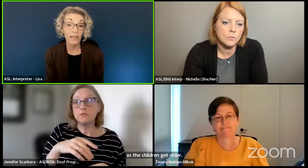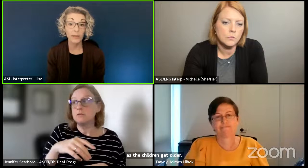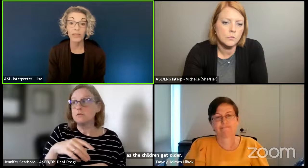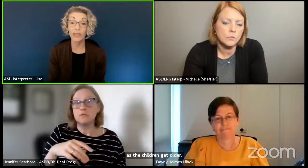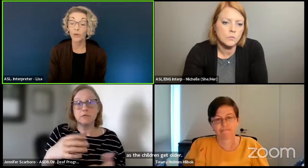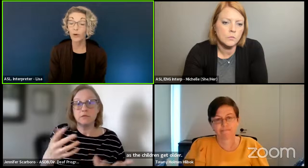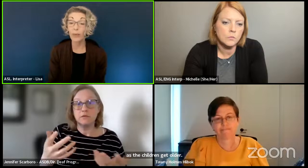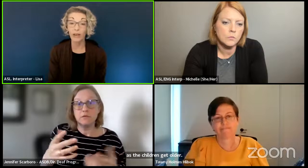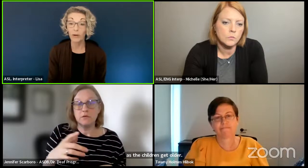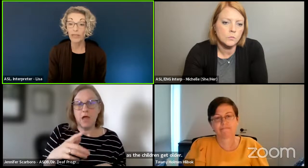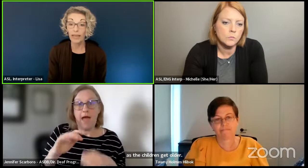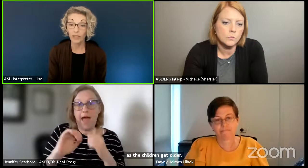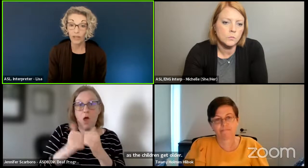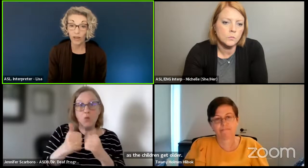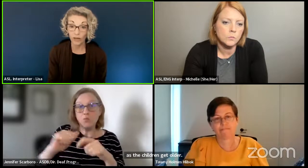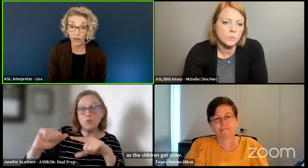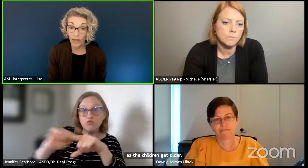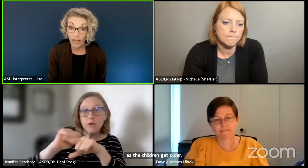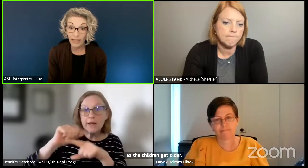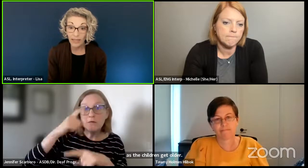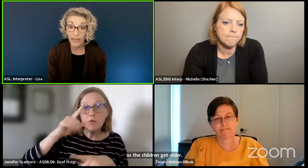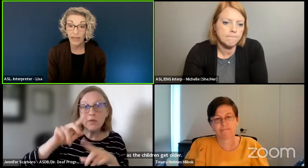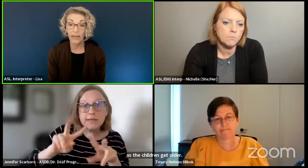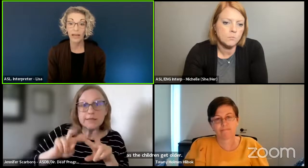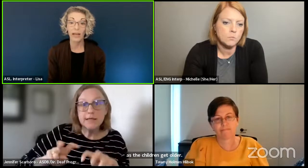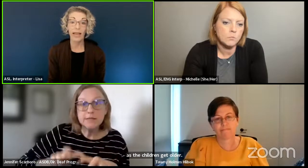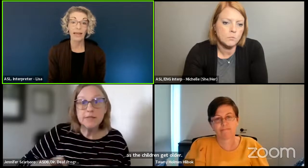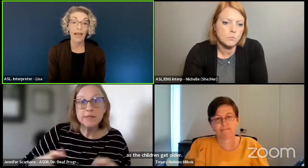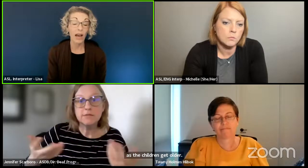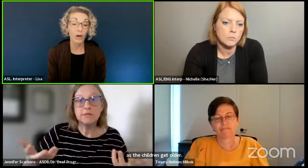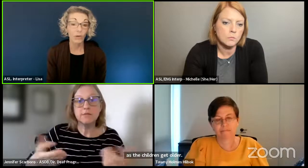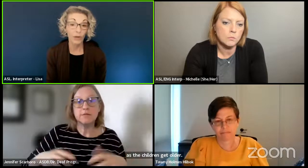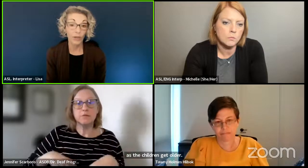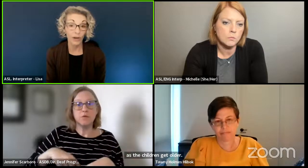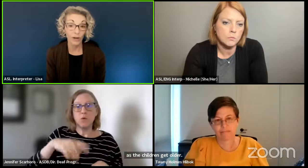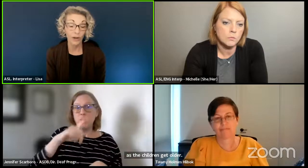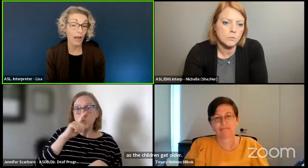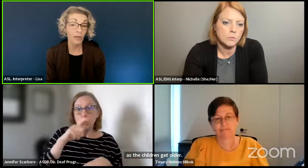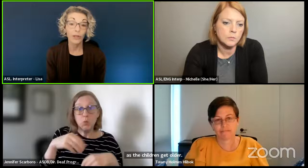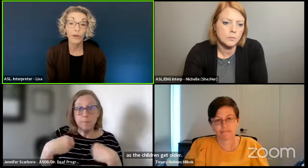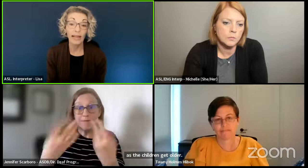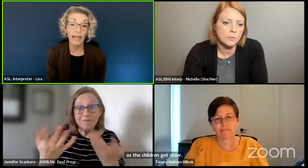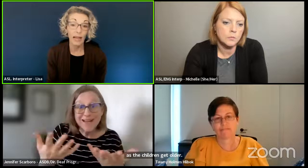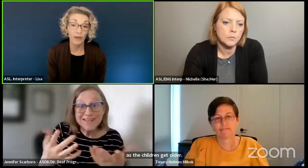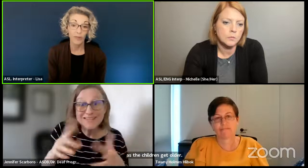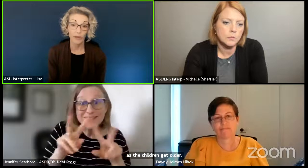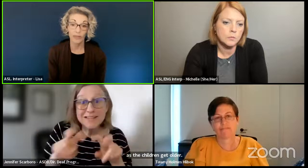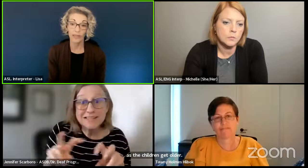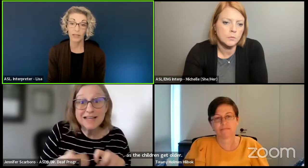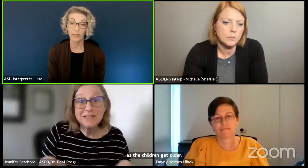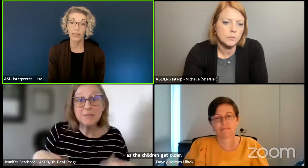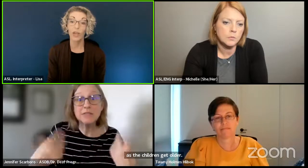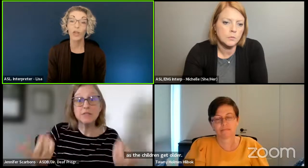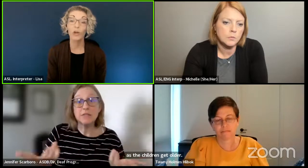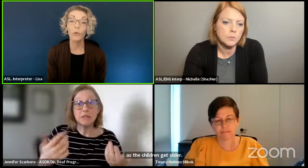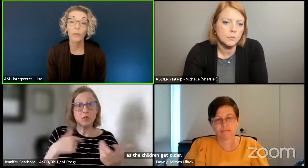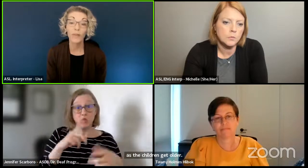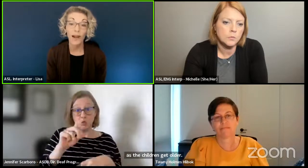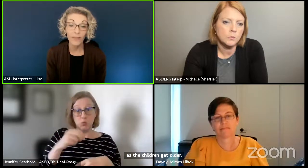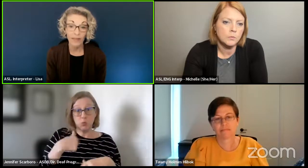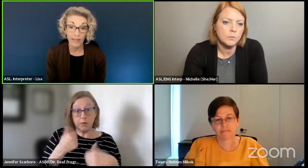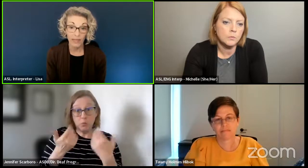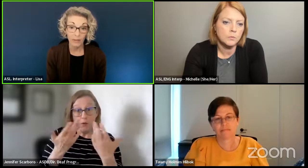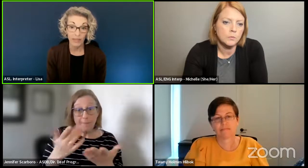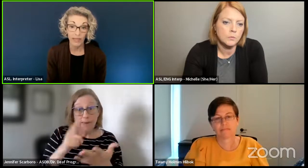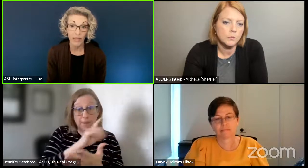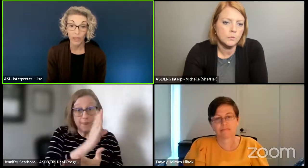the assessments? Do we make recommendations along those lines? And how will the training happen for those assessments? Who will